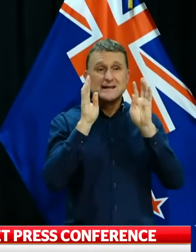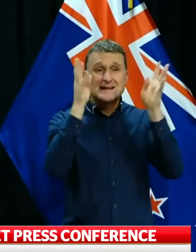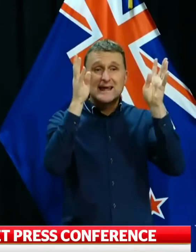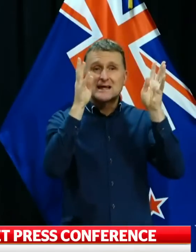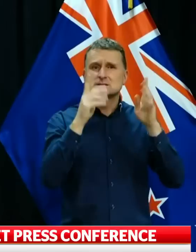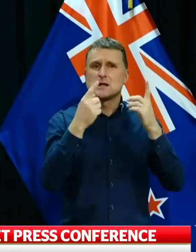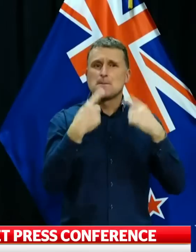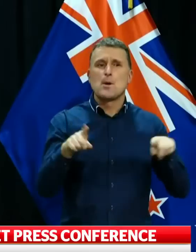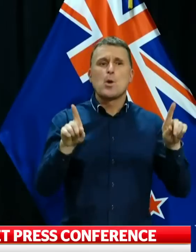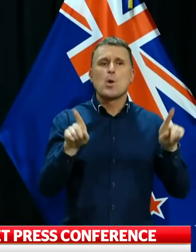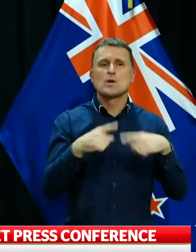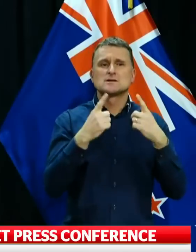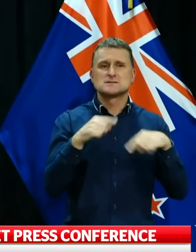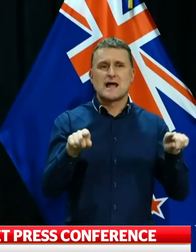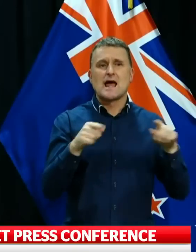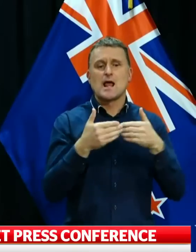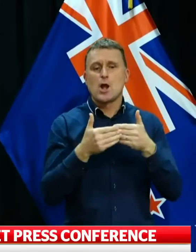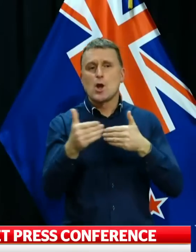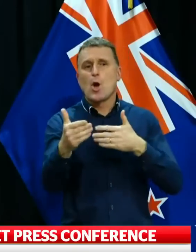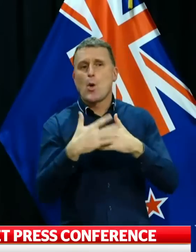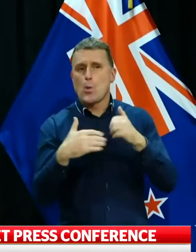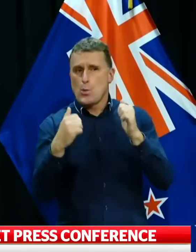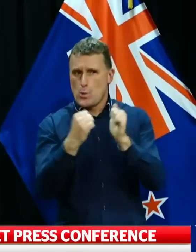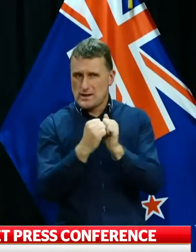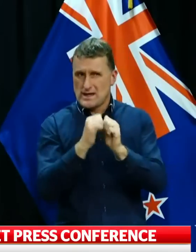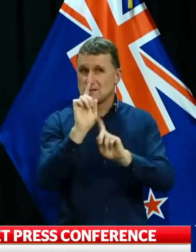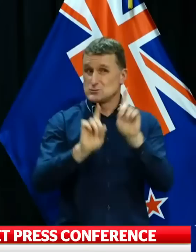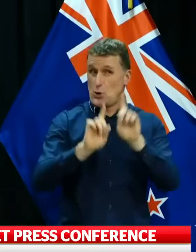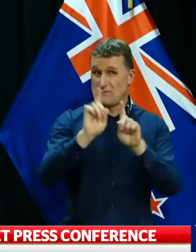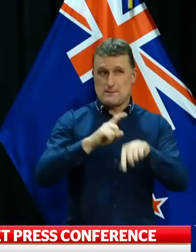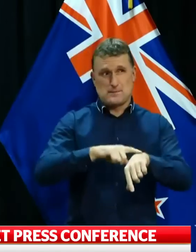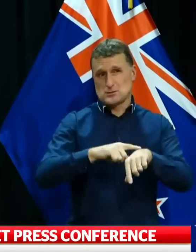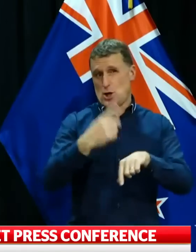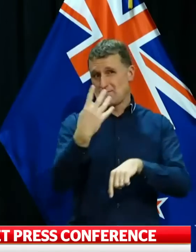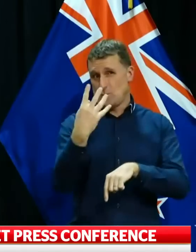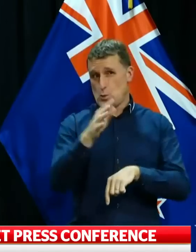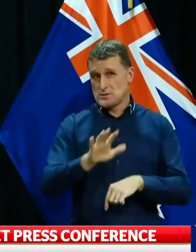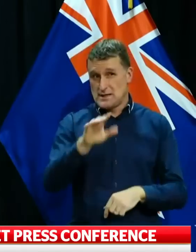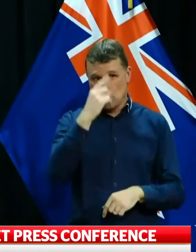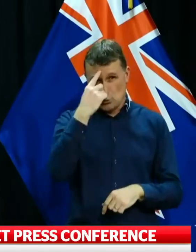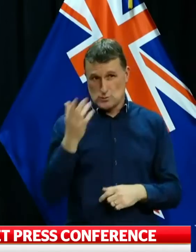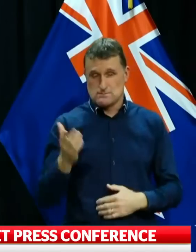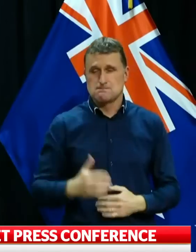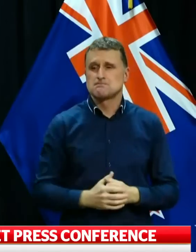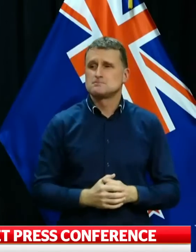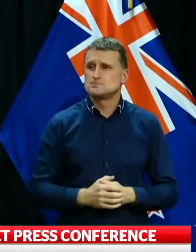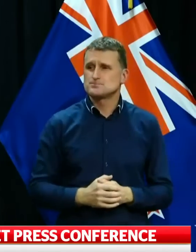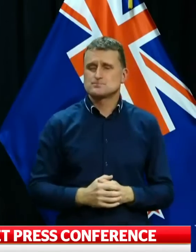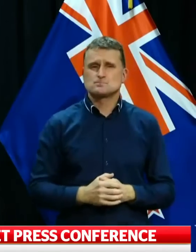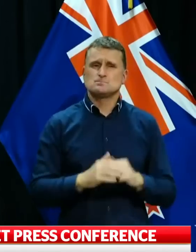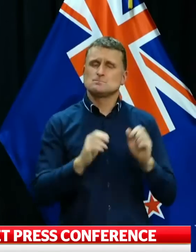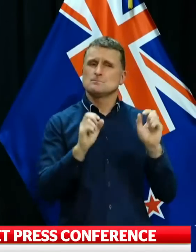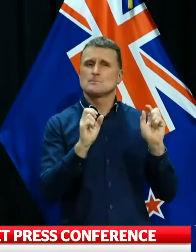November, as Charles has a birthday on the 14th. So I would want to go and check this, but